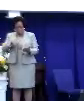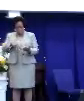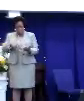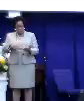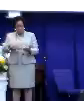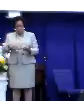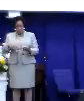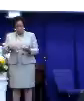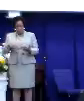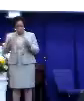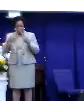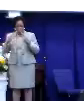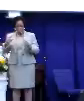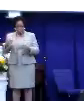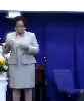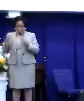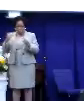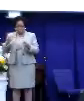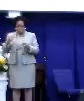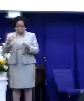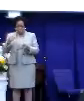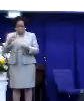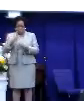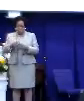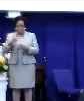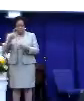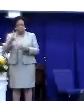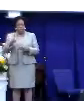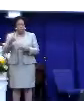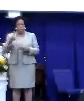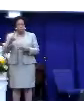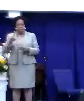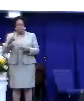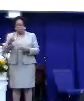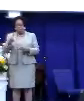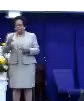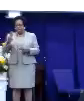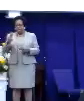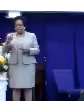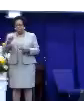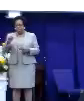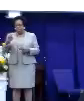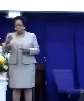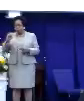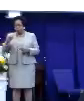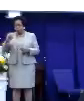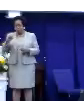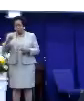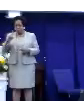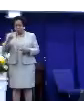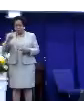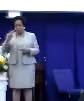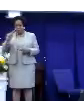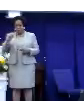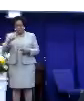it talks about a power called dunamis. Dunamis. Somebody said dunamis.